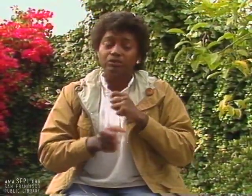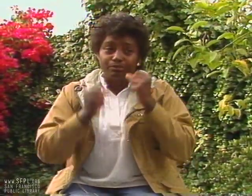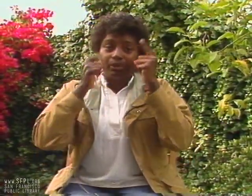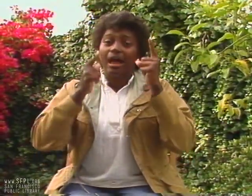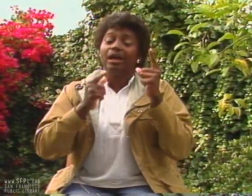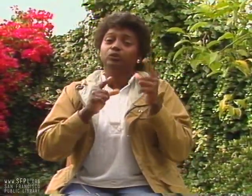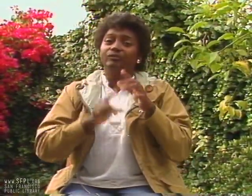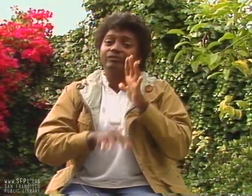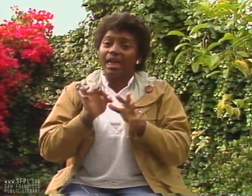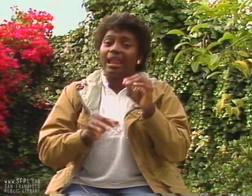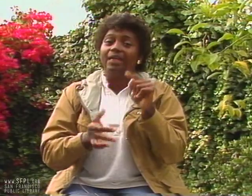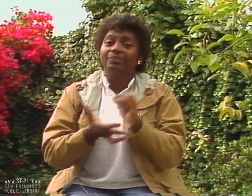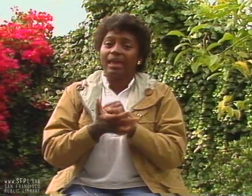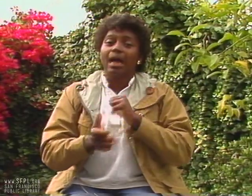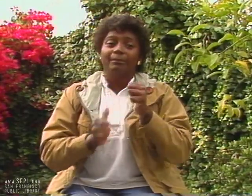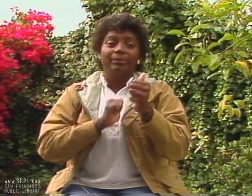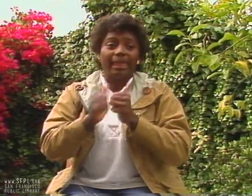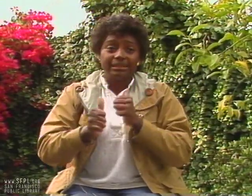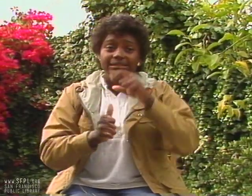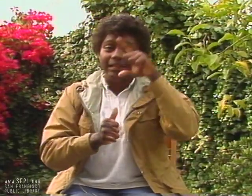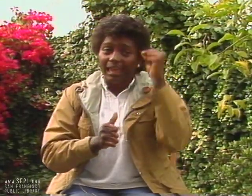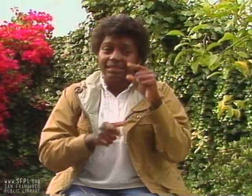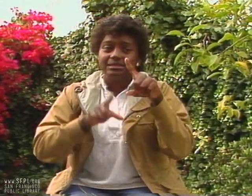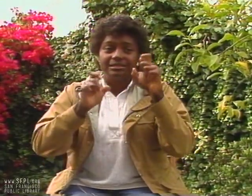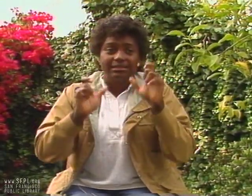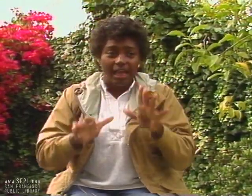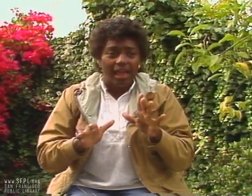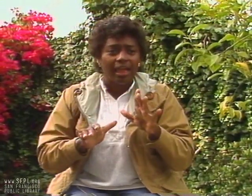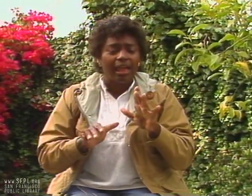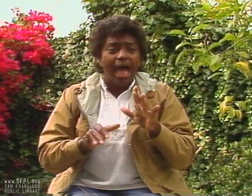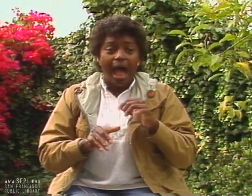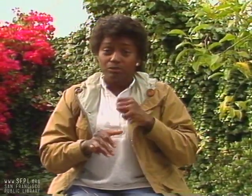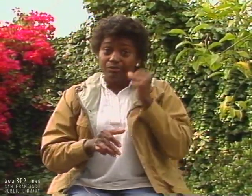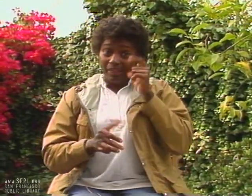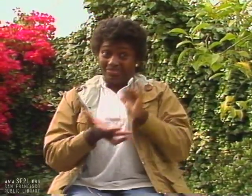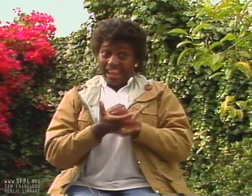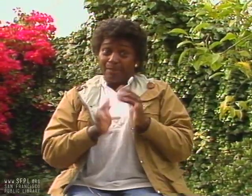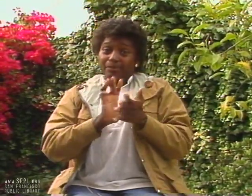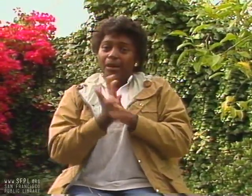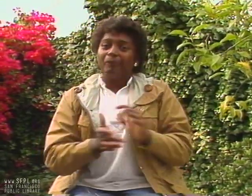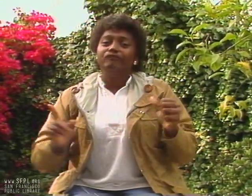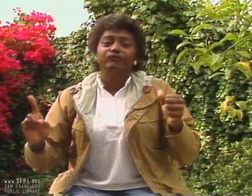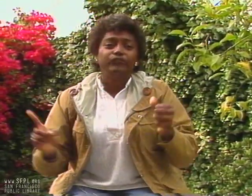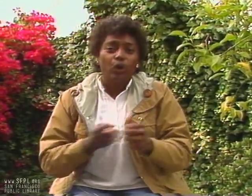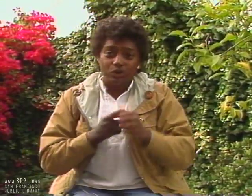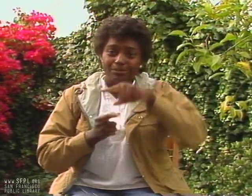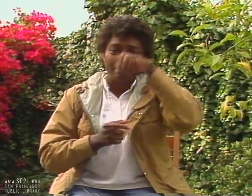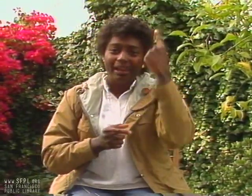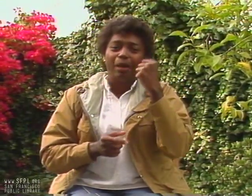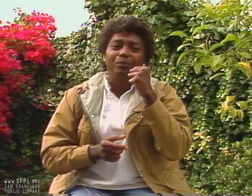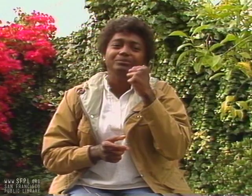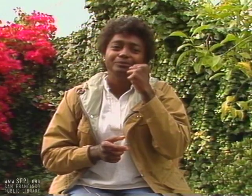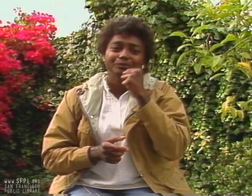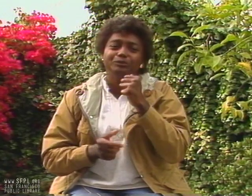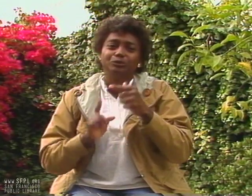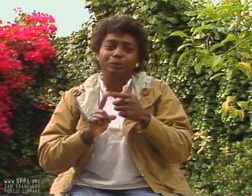to find out I was the first black woman to pass the Gallaudet College entrance exam. I know it shocked